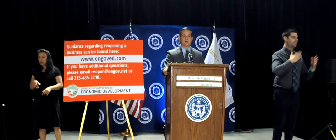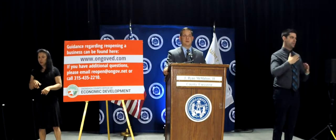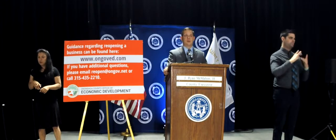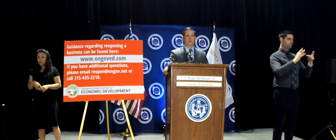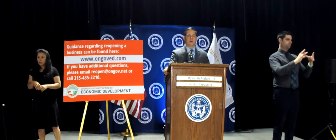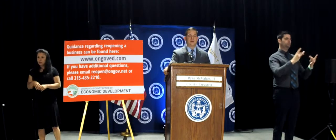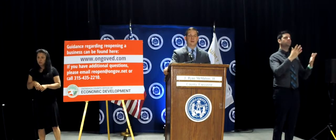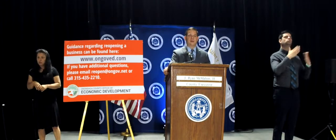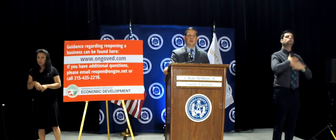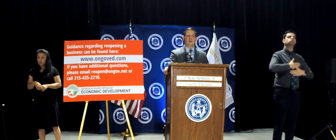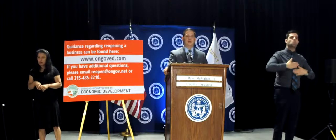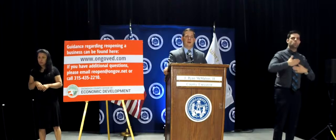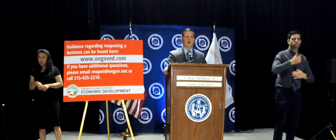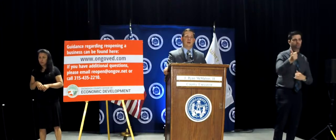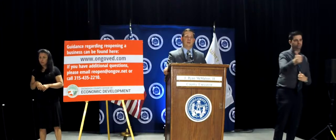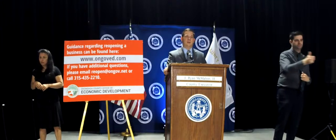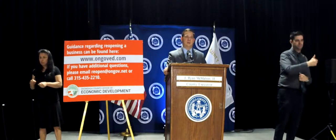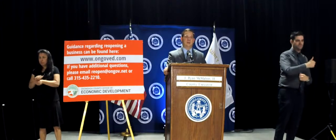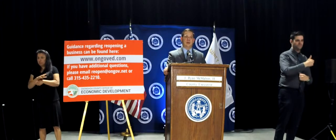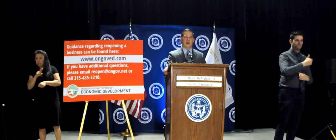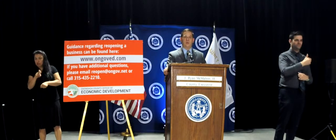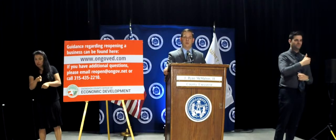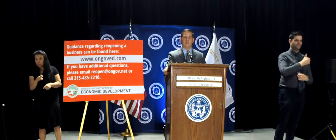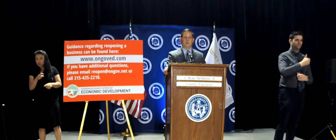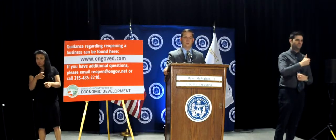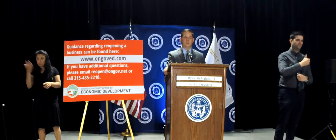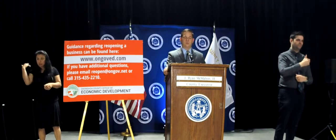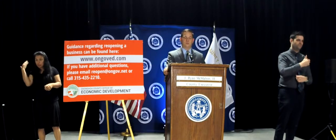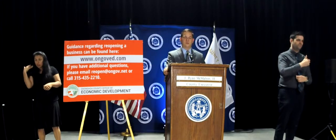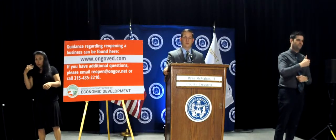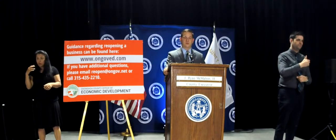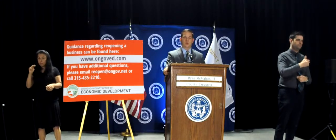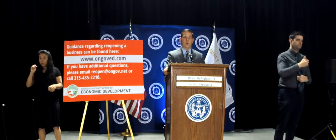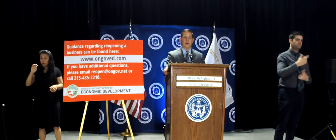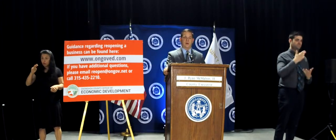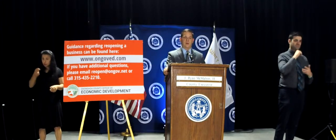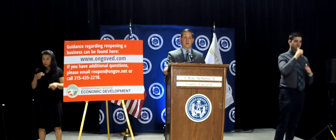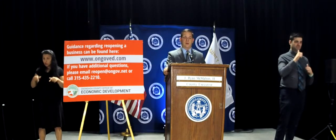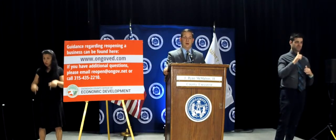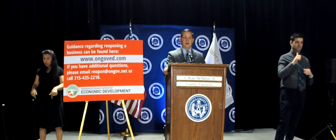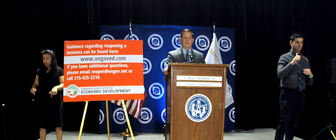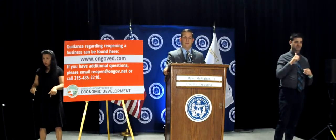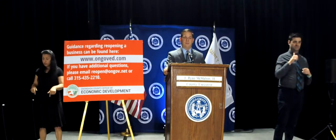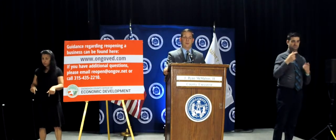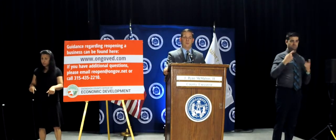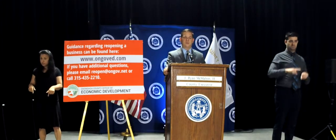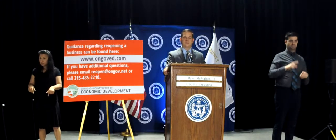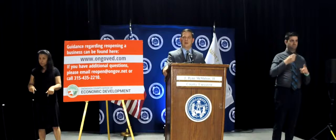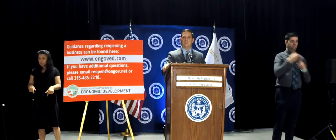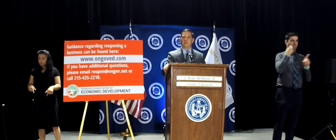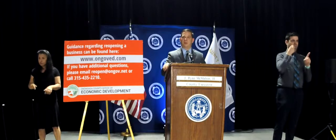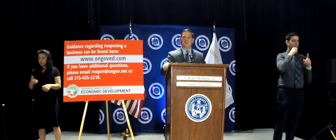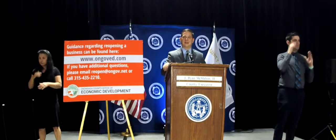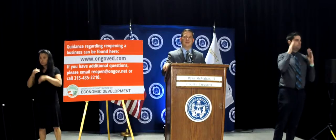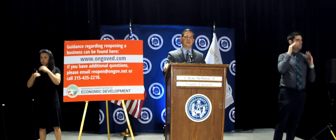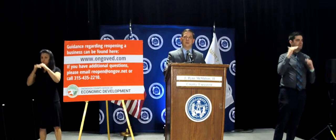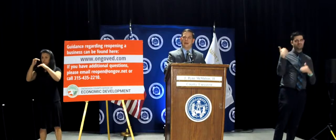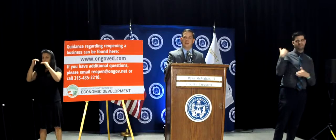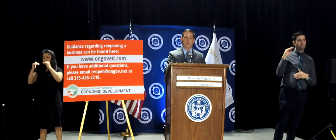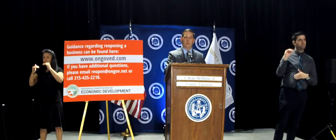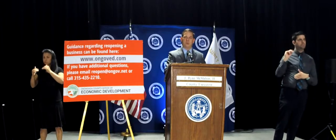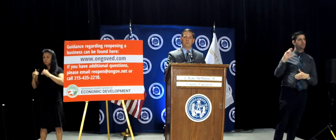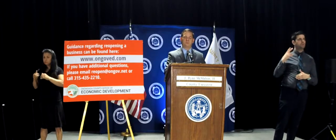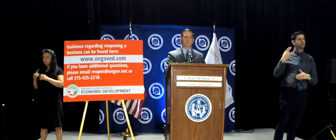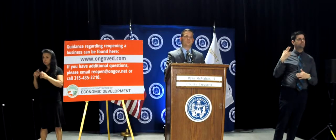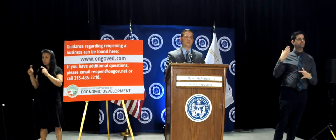March. Nobody did. Now we've just done so well, but we still got people on the sidelines. We got